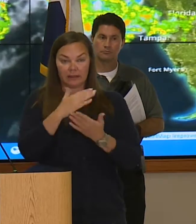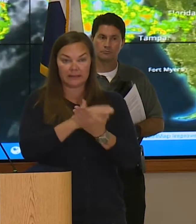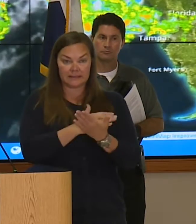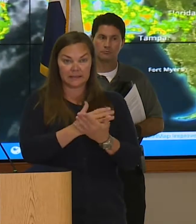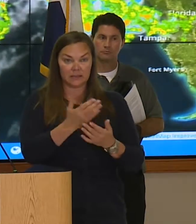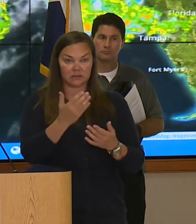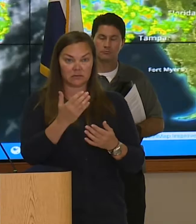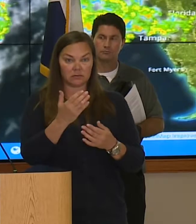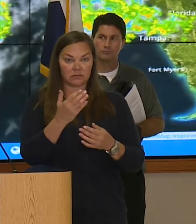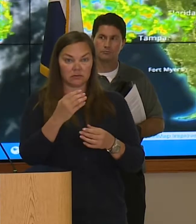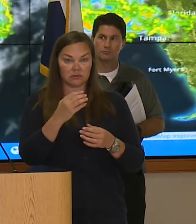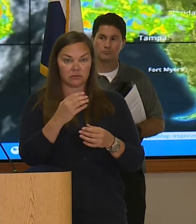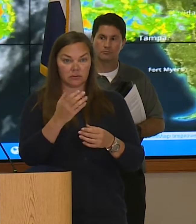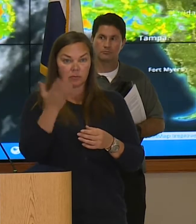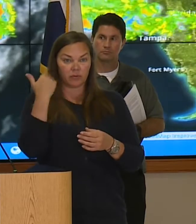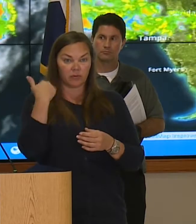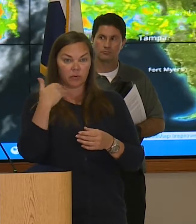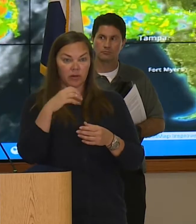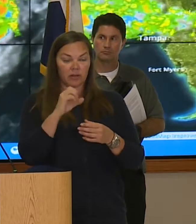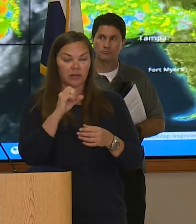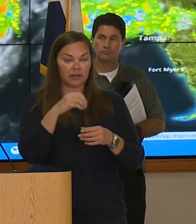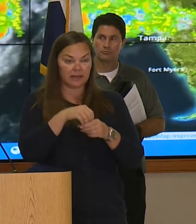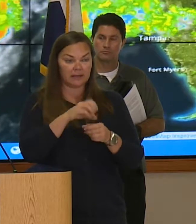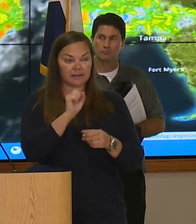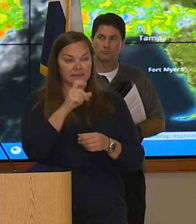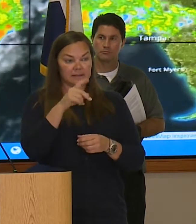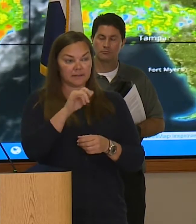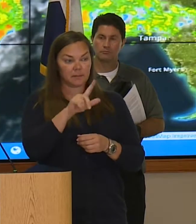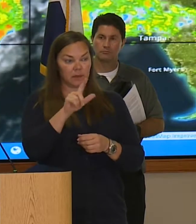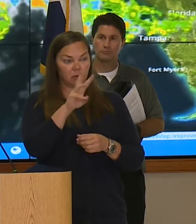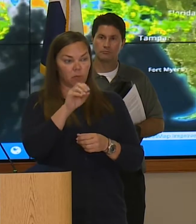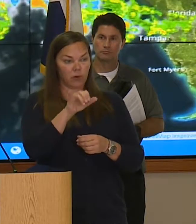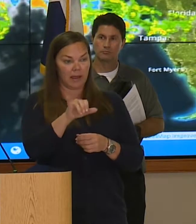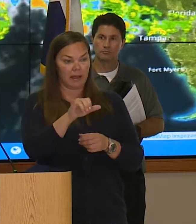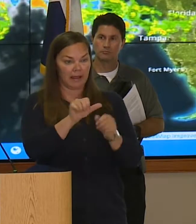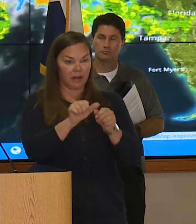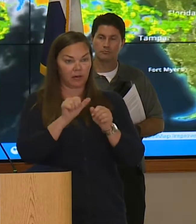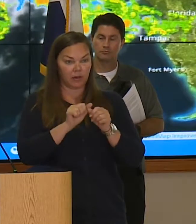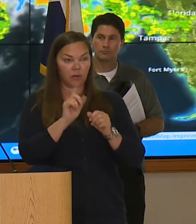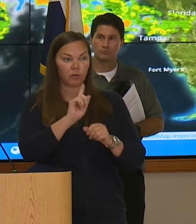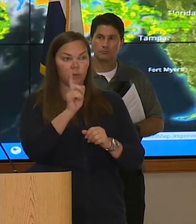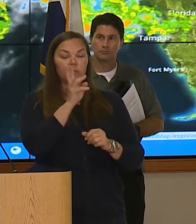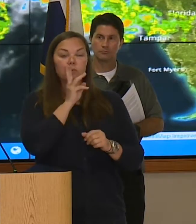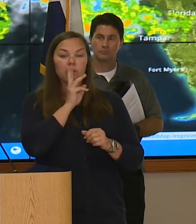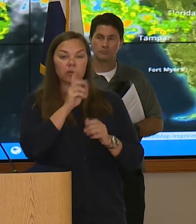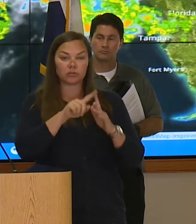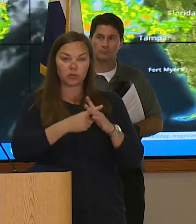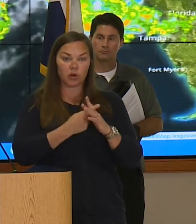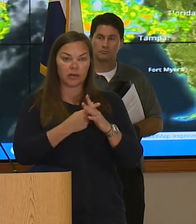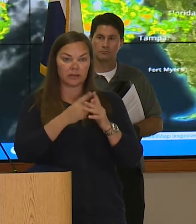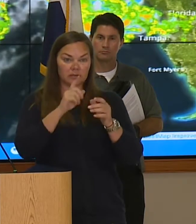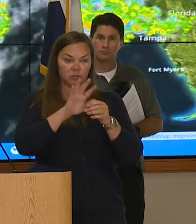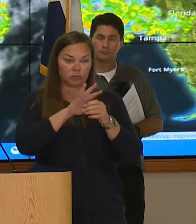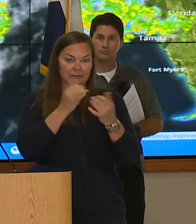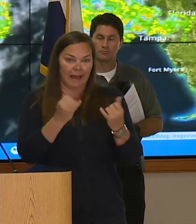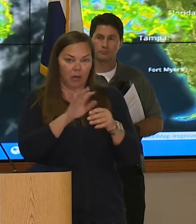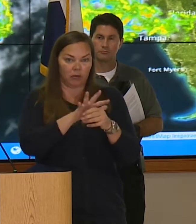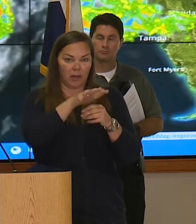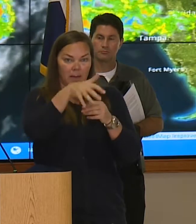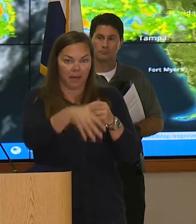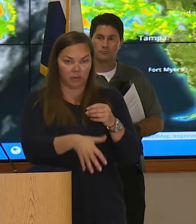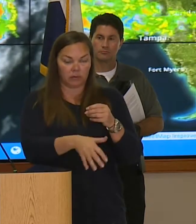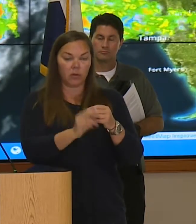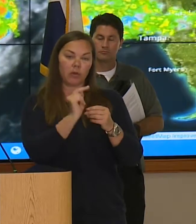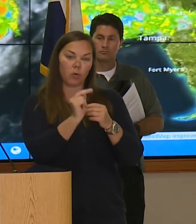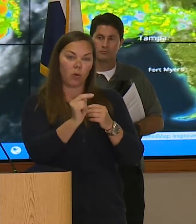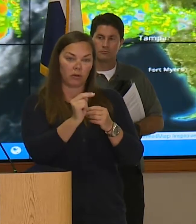earlier, in the spillway section of the reservoir, where the water is starting to come out of the reservoir